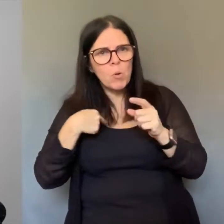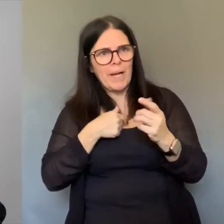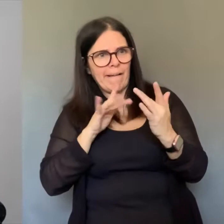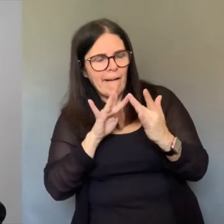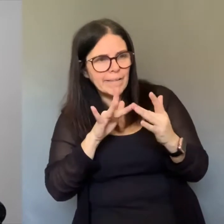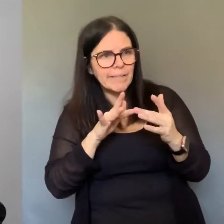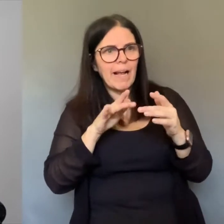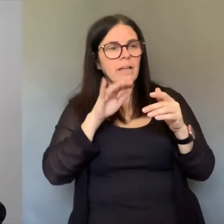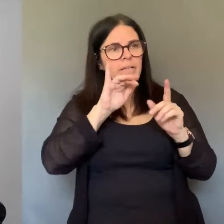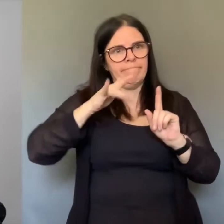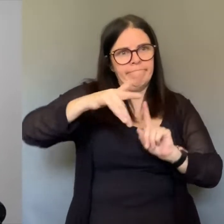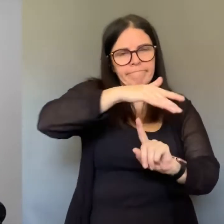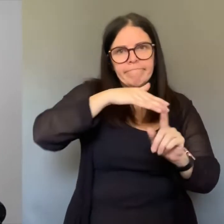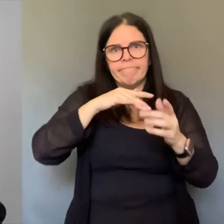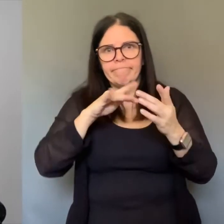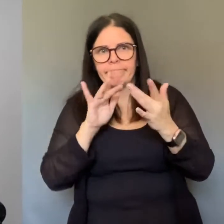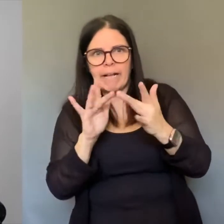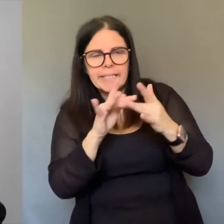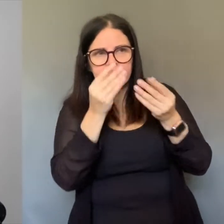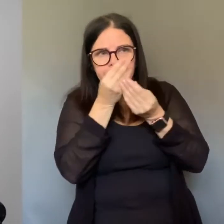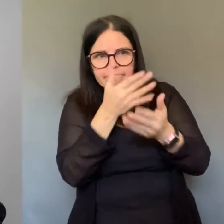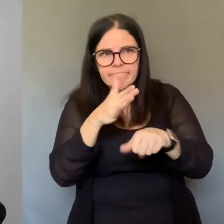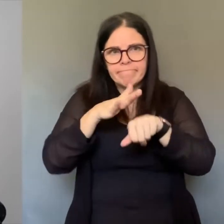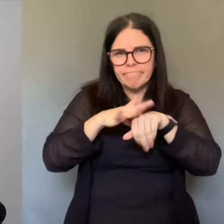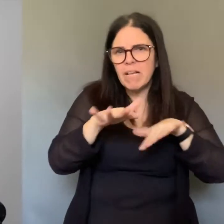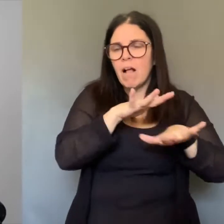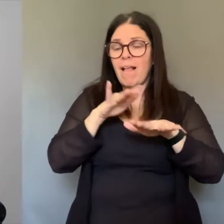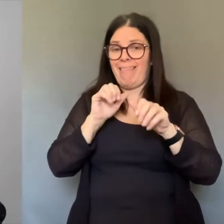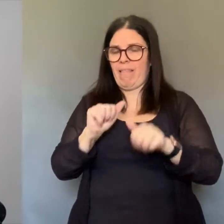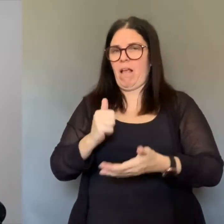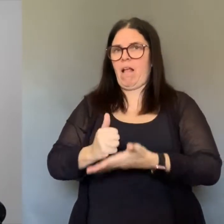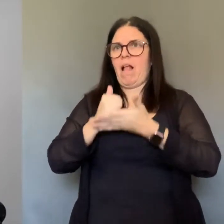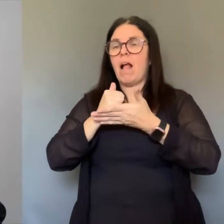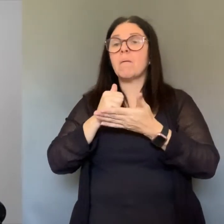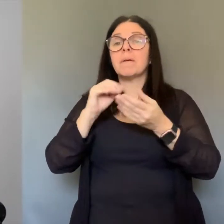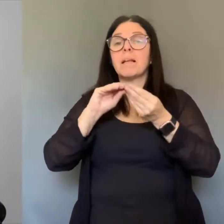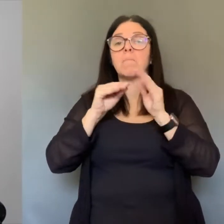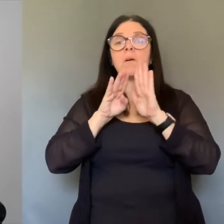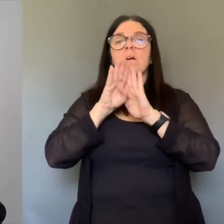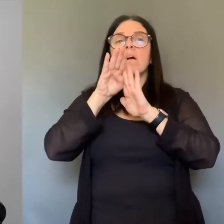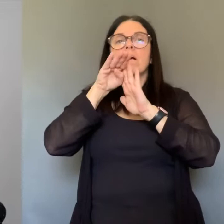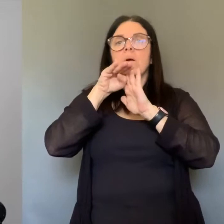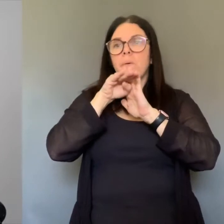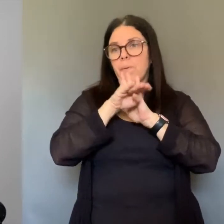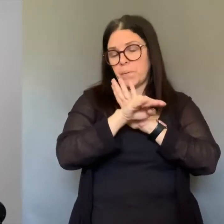we prevented the surge. We preserved the healthcare system capacity to serve the needs of our community.